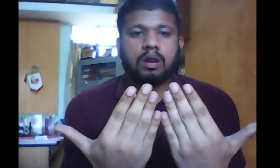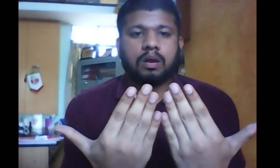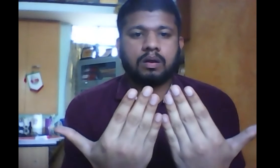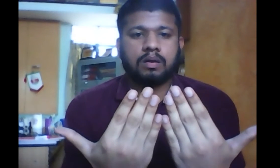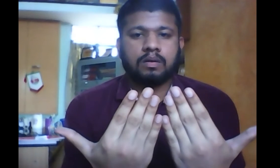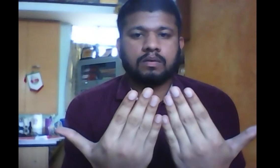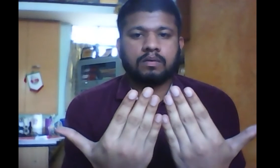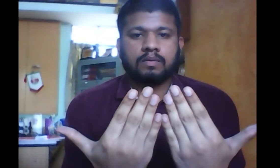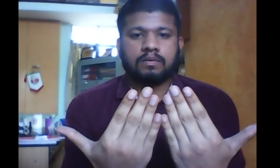School.